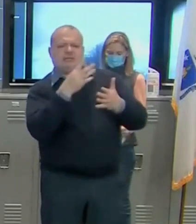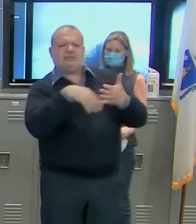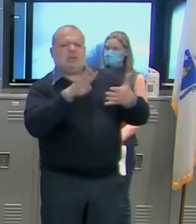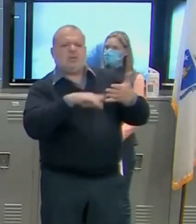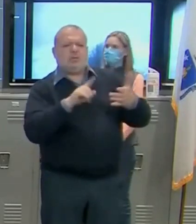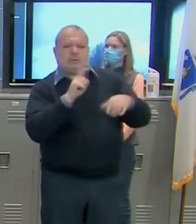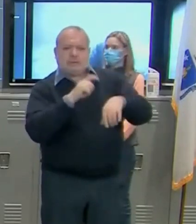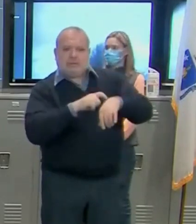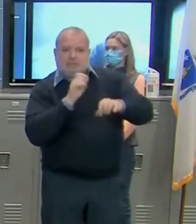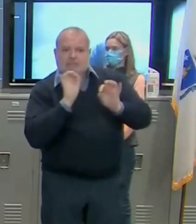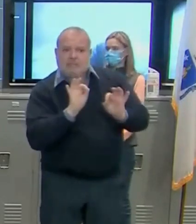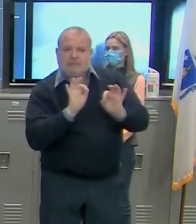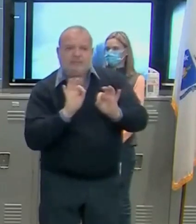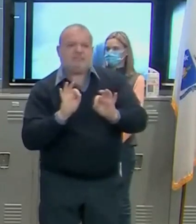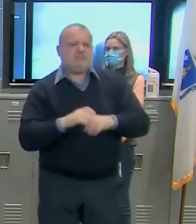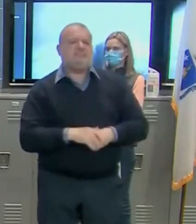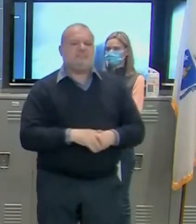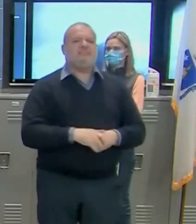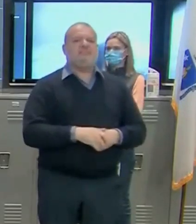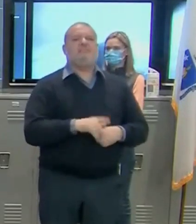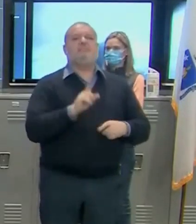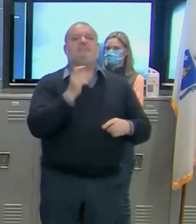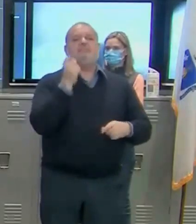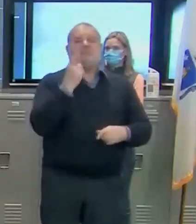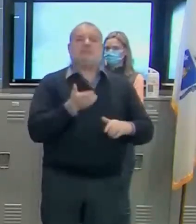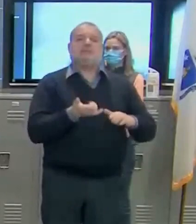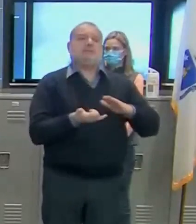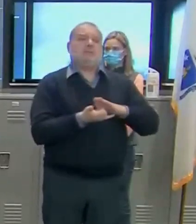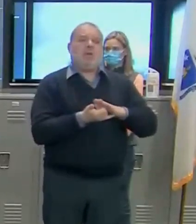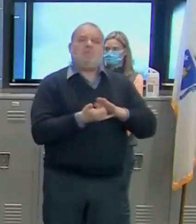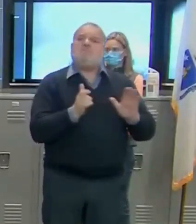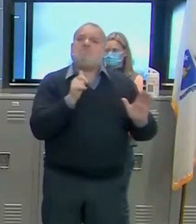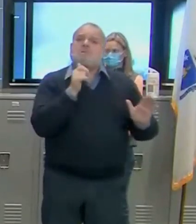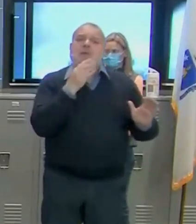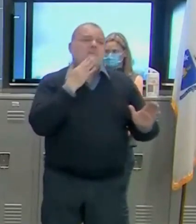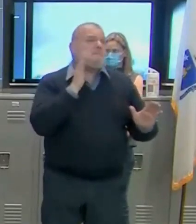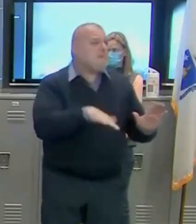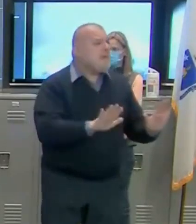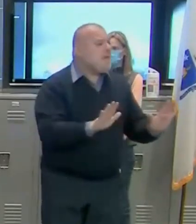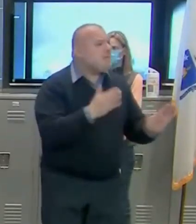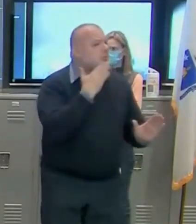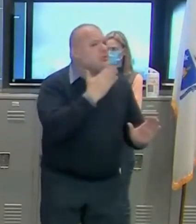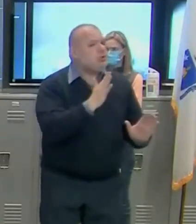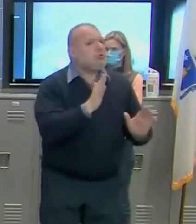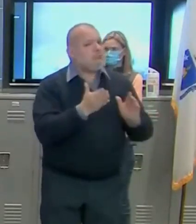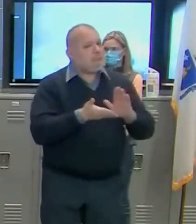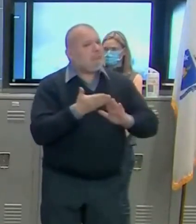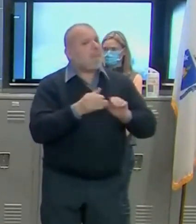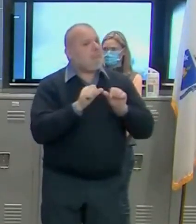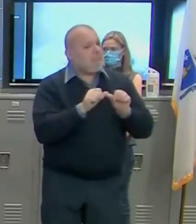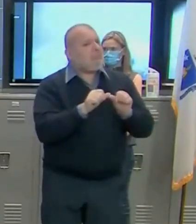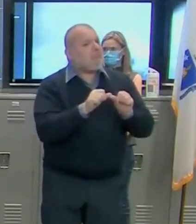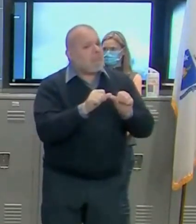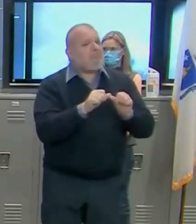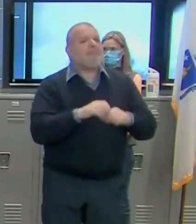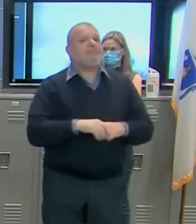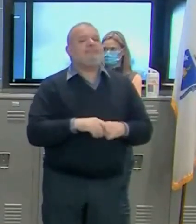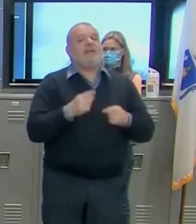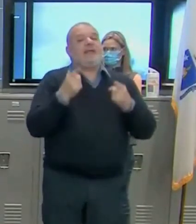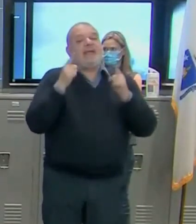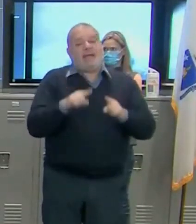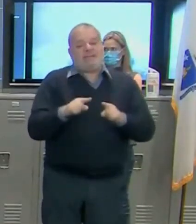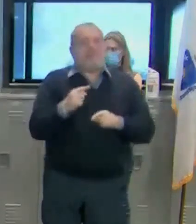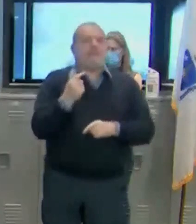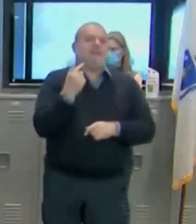quite well throughout the day. We did encounter a number of impediments, including 3 cars that blocked the